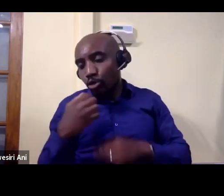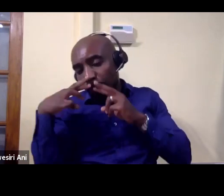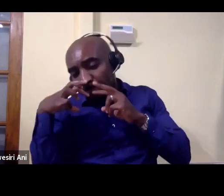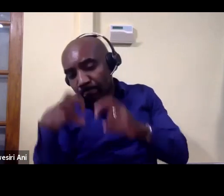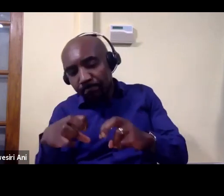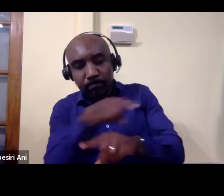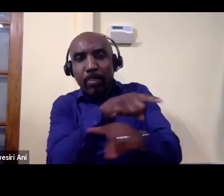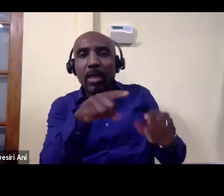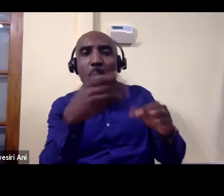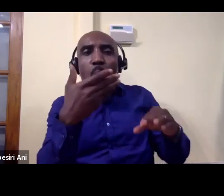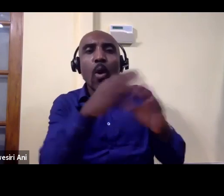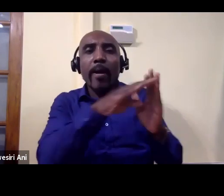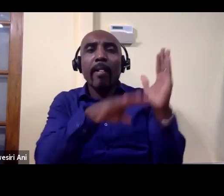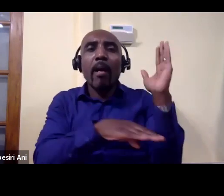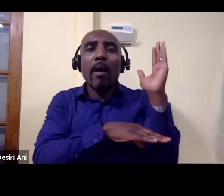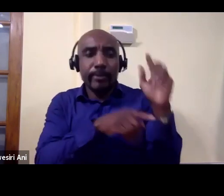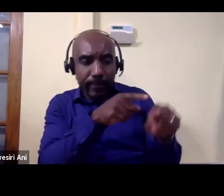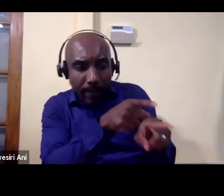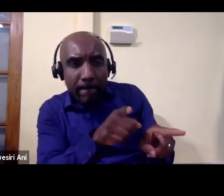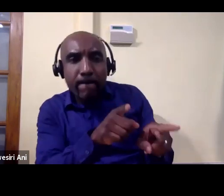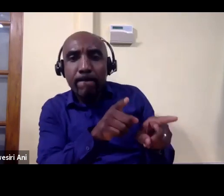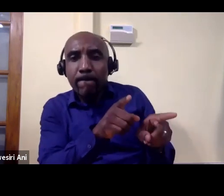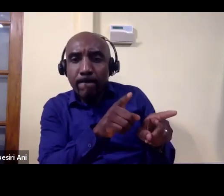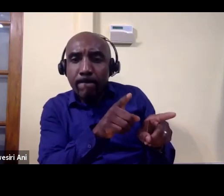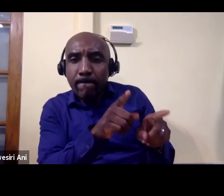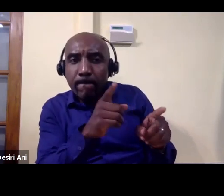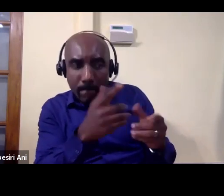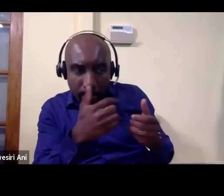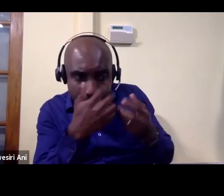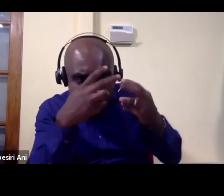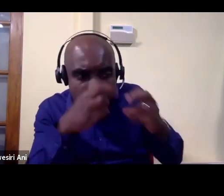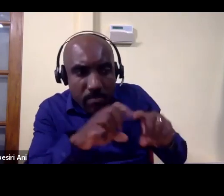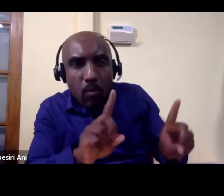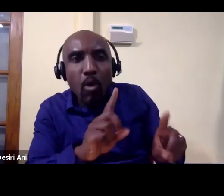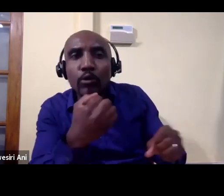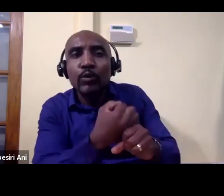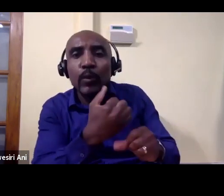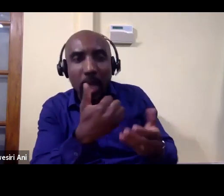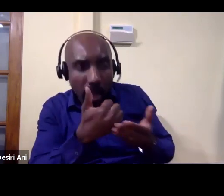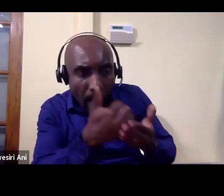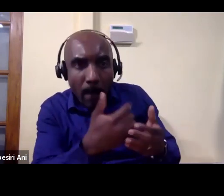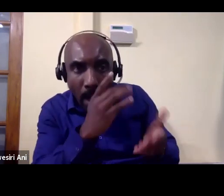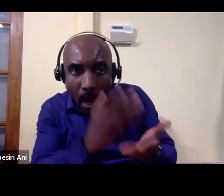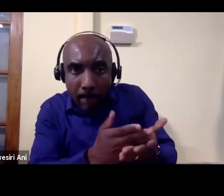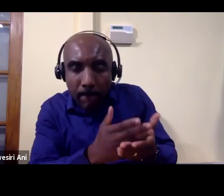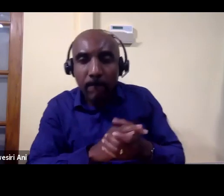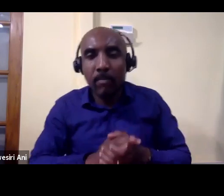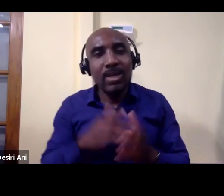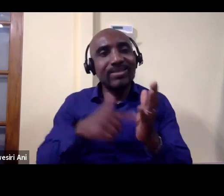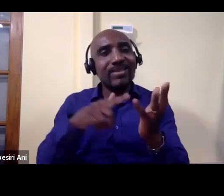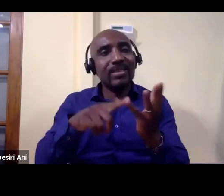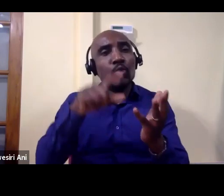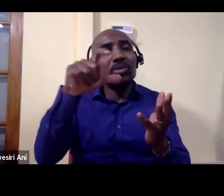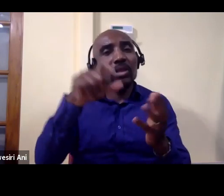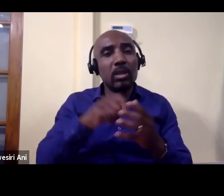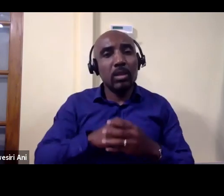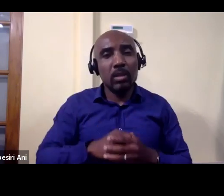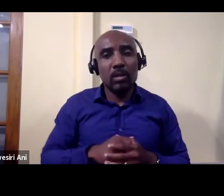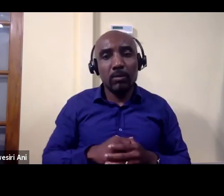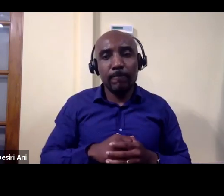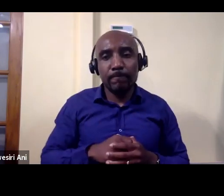people, because certainly from what we know at the TUC, especially in terms of the high